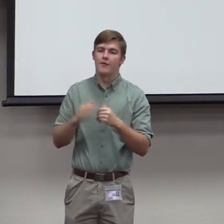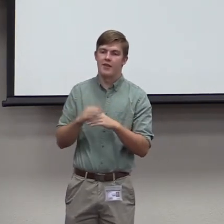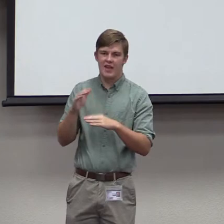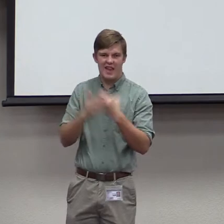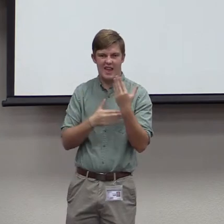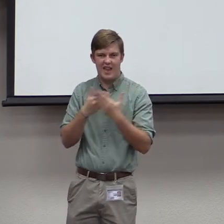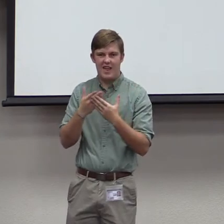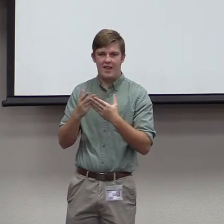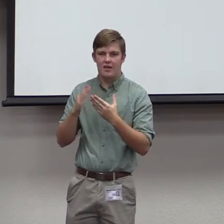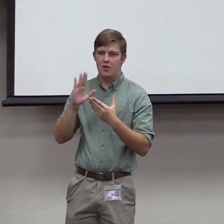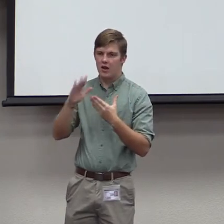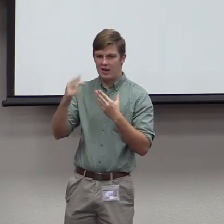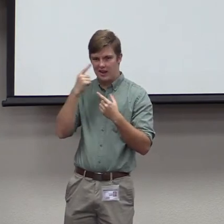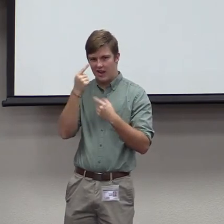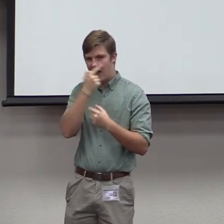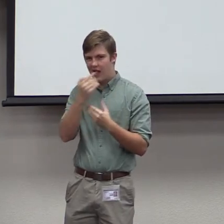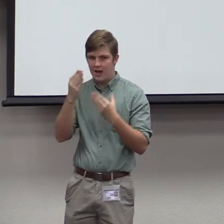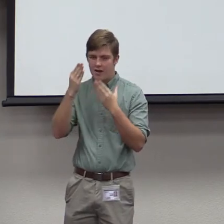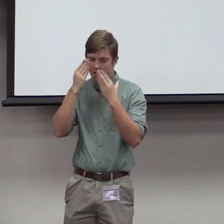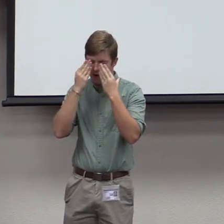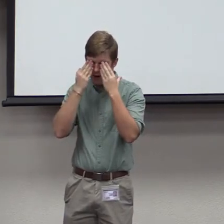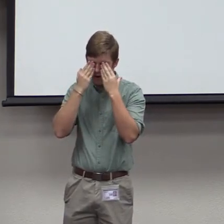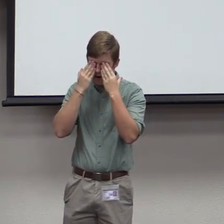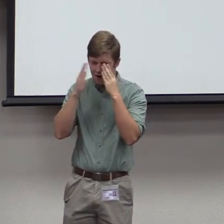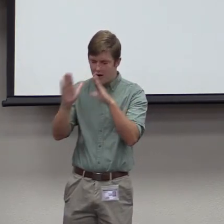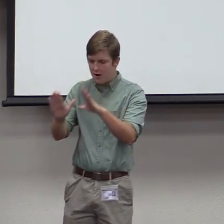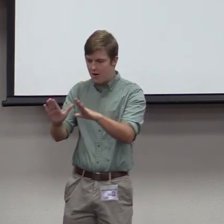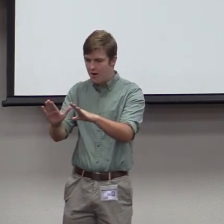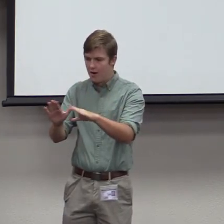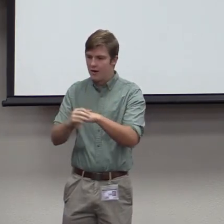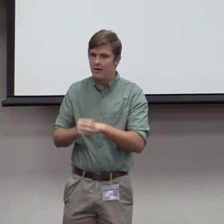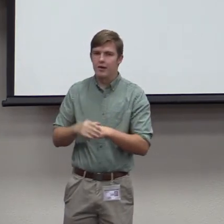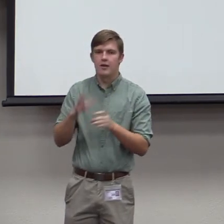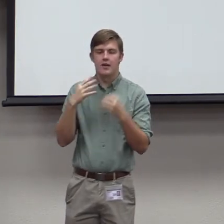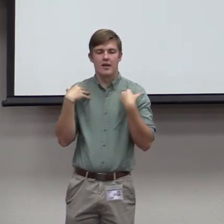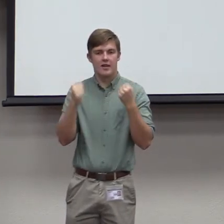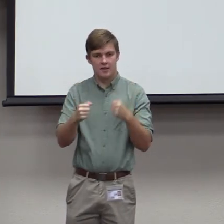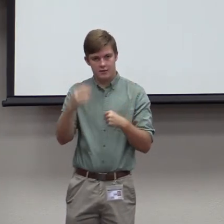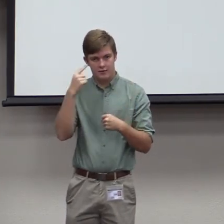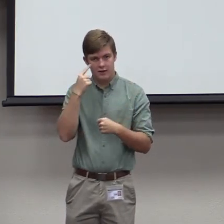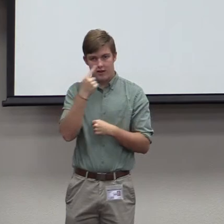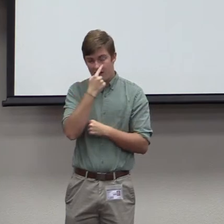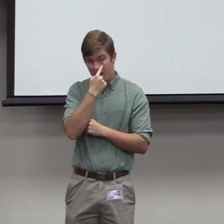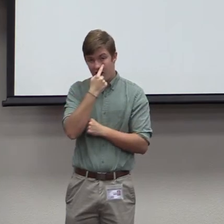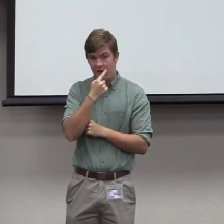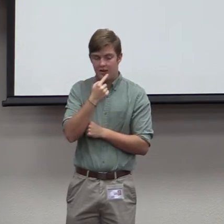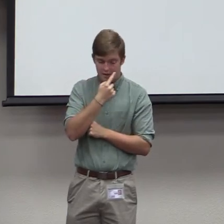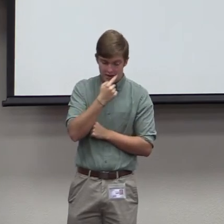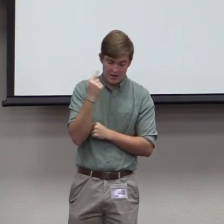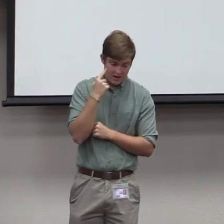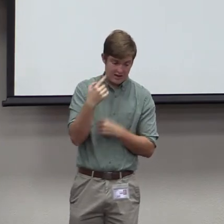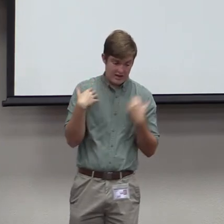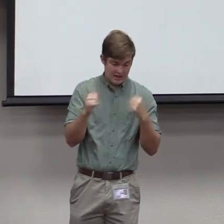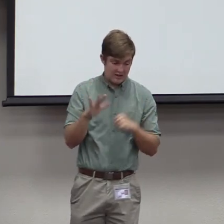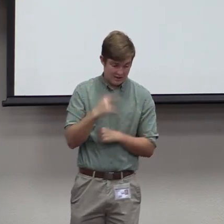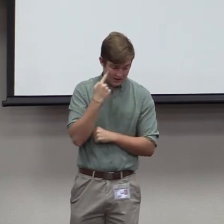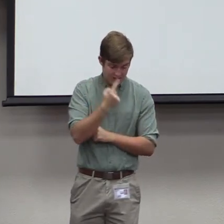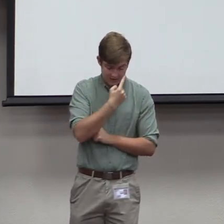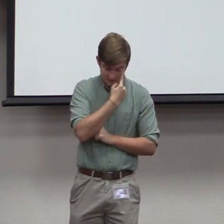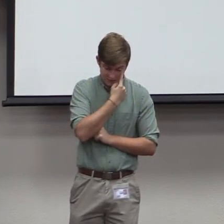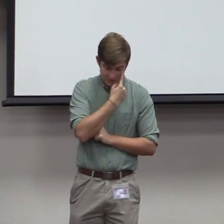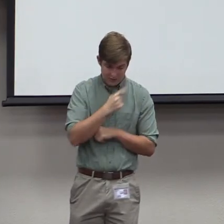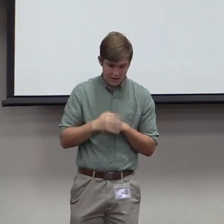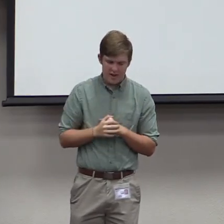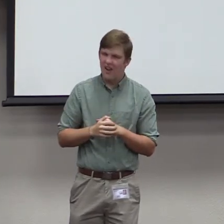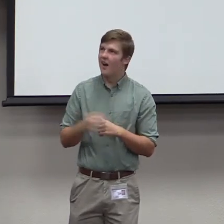and said, "Lord, I've heard from many about this man, how much evil he has done to your saints at Jerusalem. And here he has authority from the chief priests to